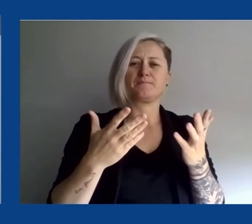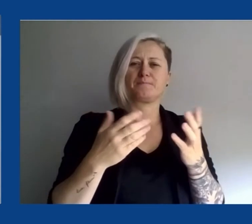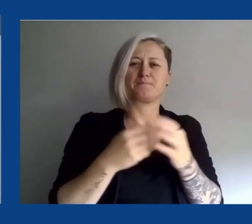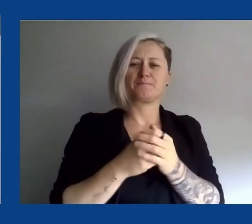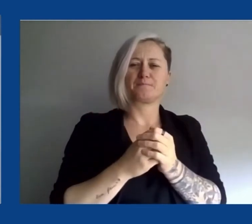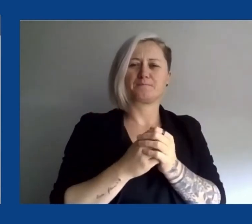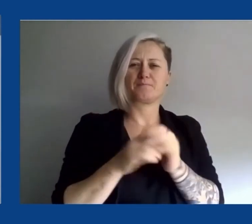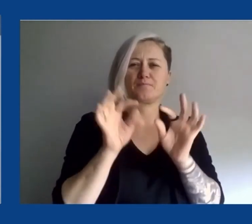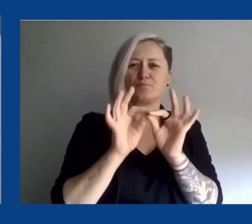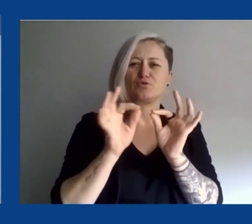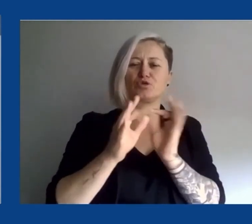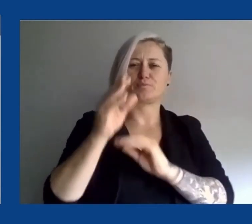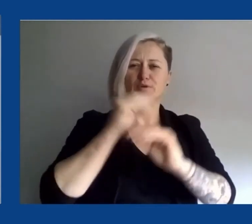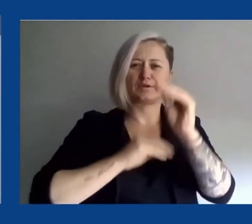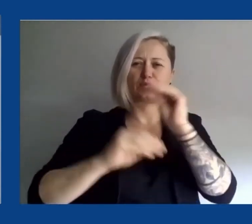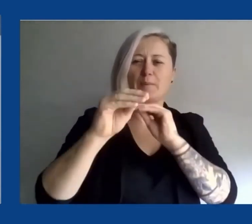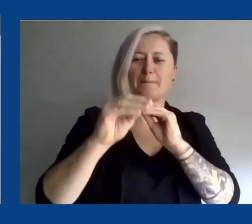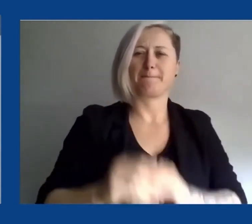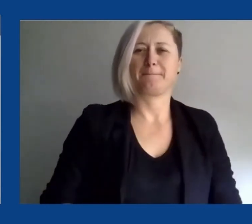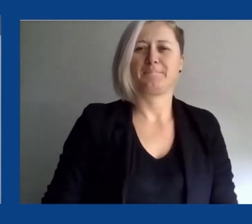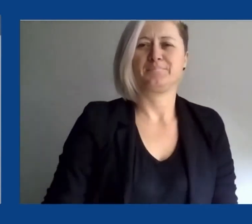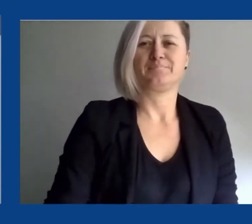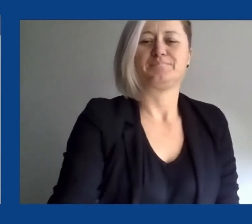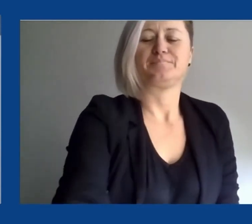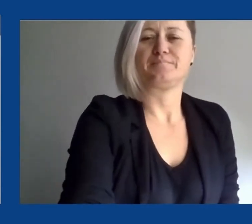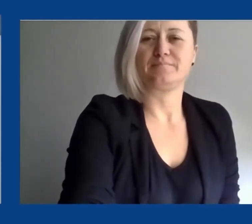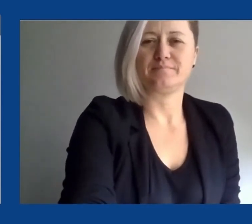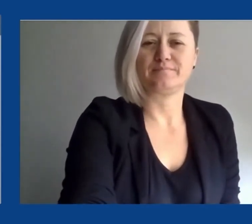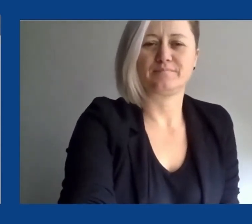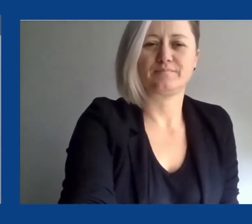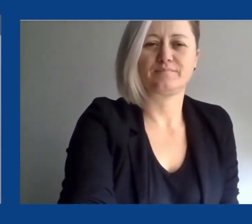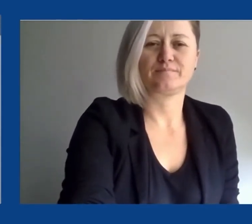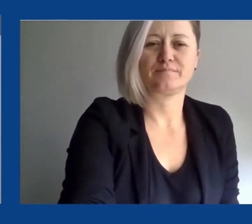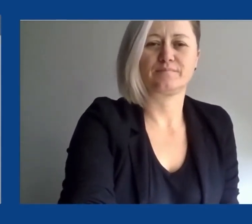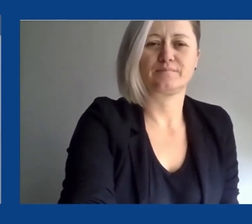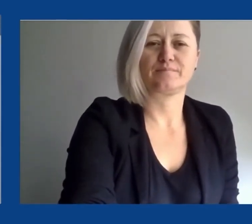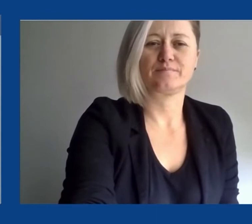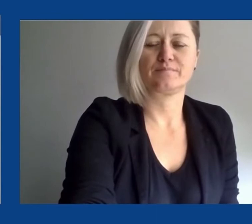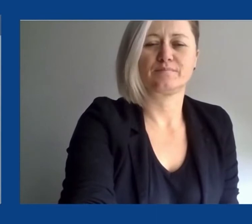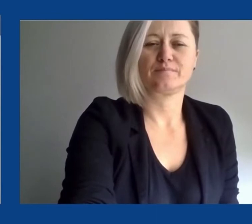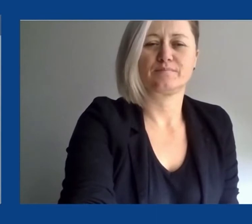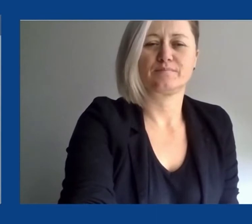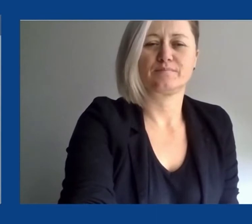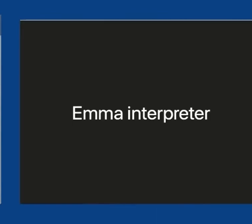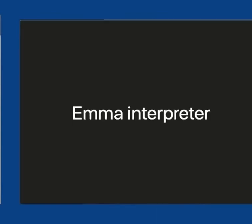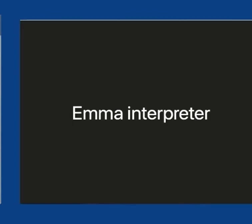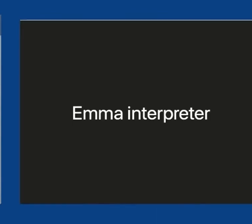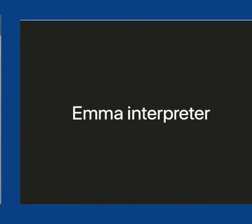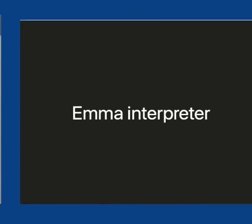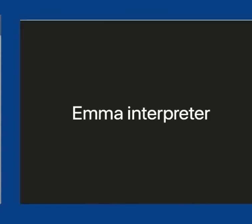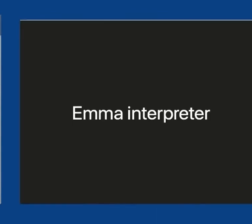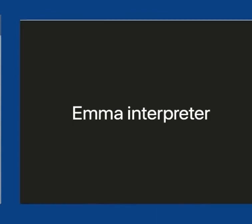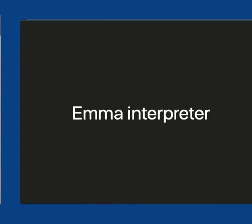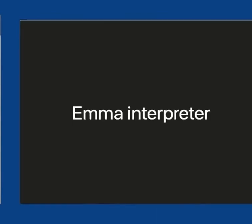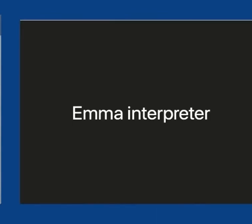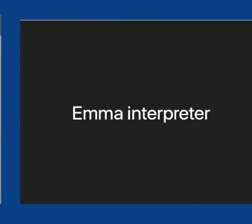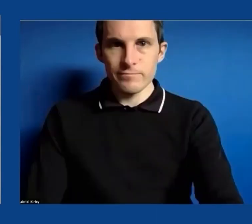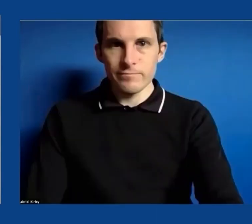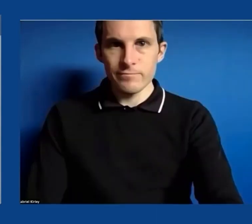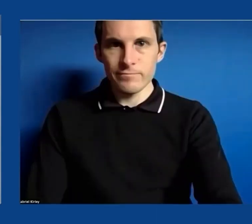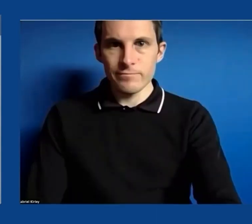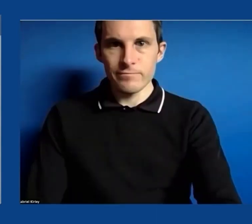to identify ourselves as black fellows that could speak a language, or how we